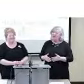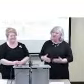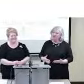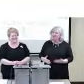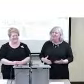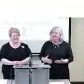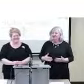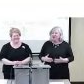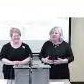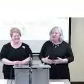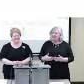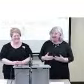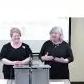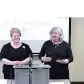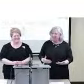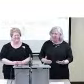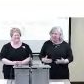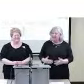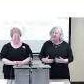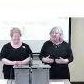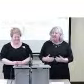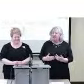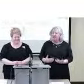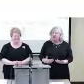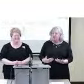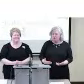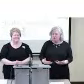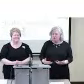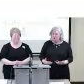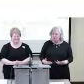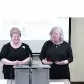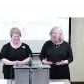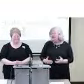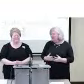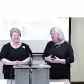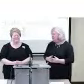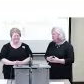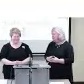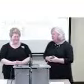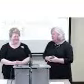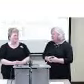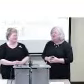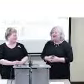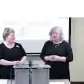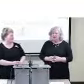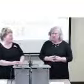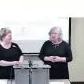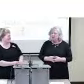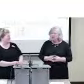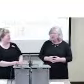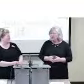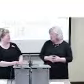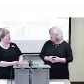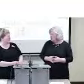can help them with the next steps things that they don't know giving and receiving this is